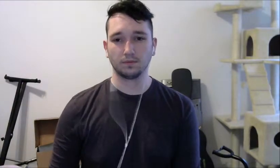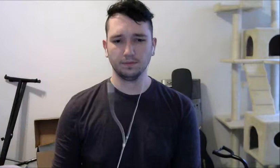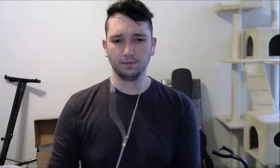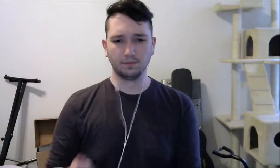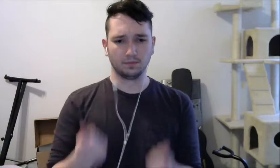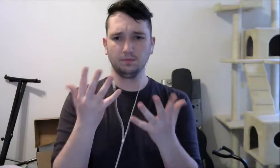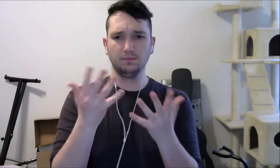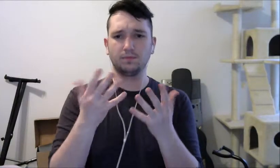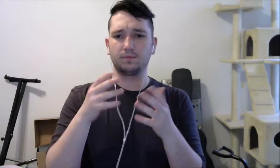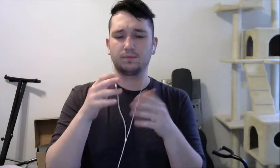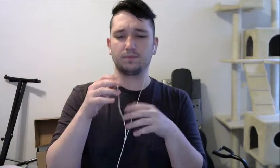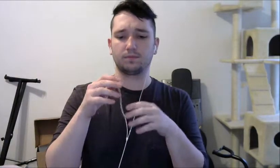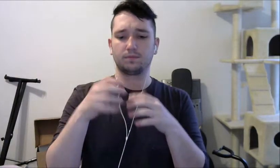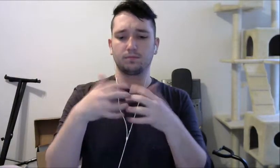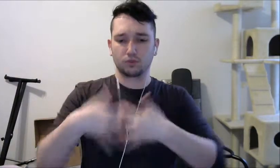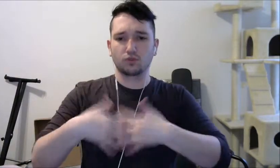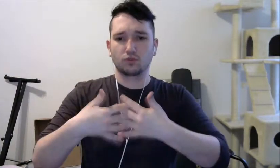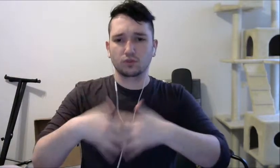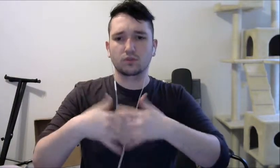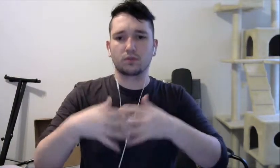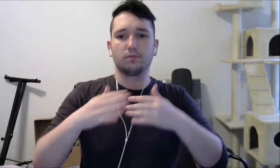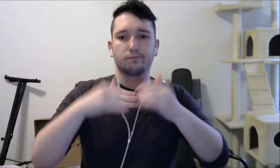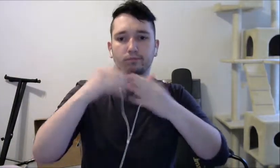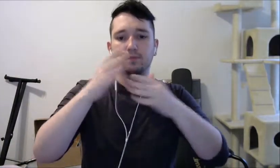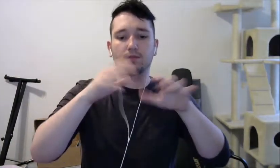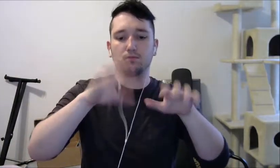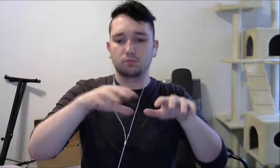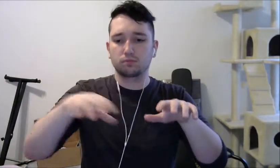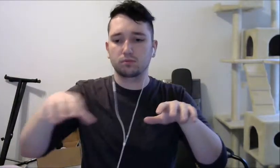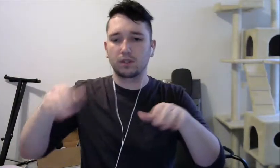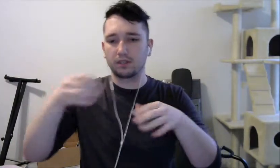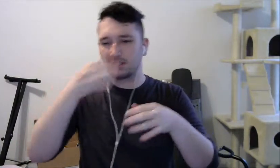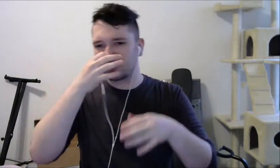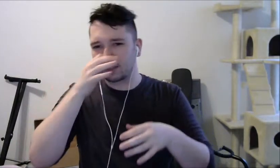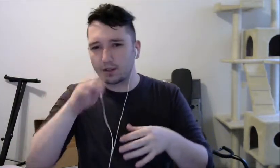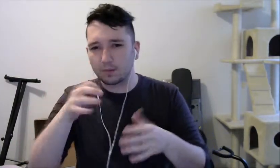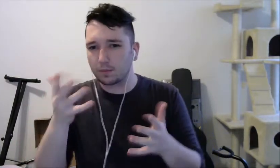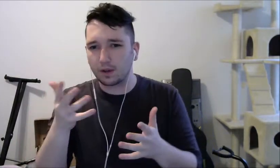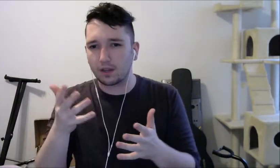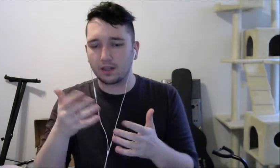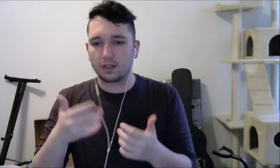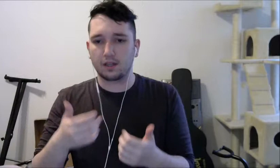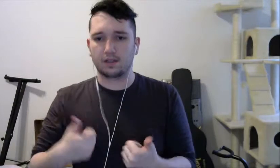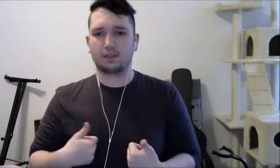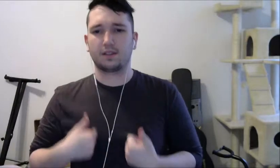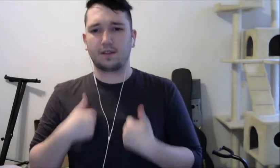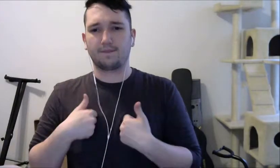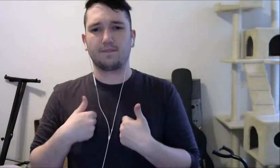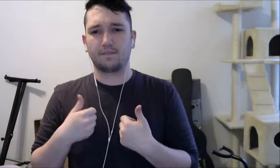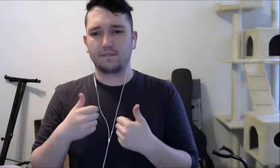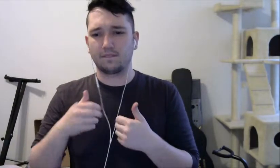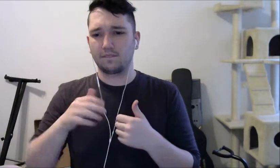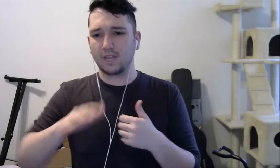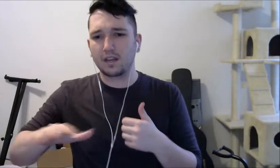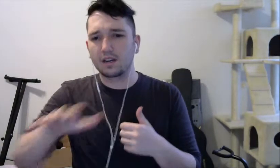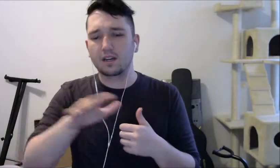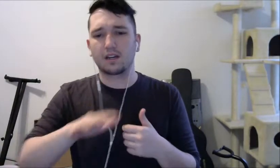This further contributed to the push of middle-class families out of the city. In